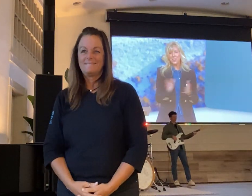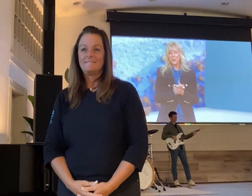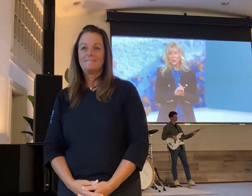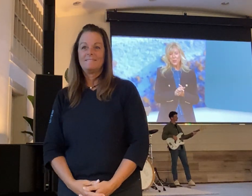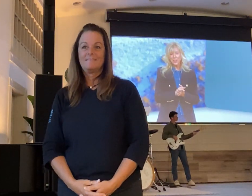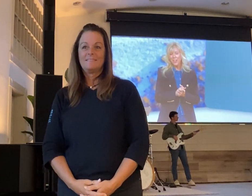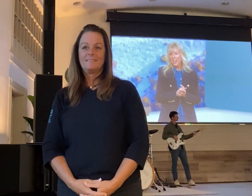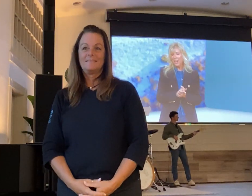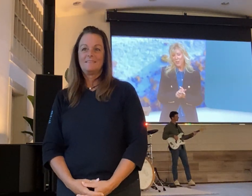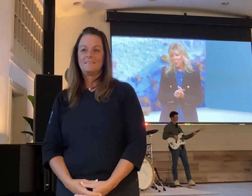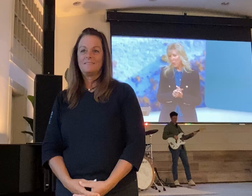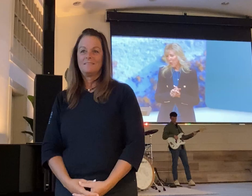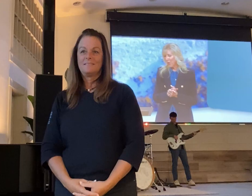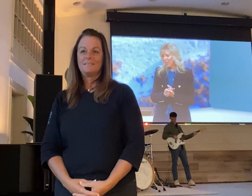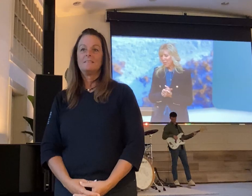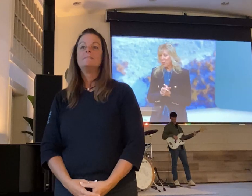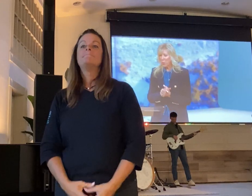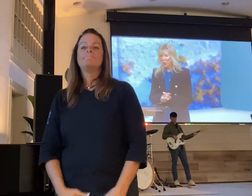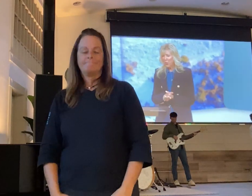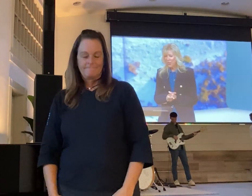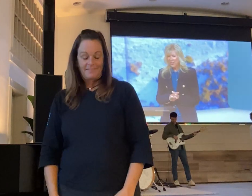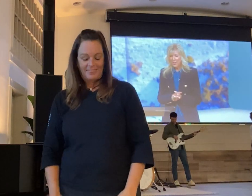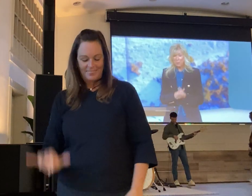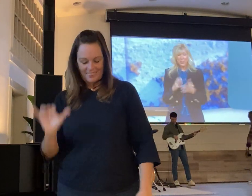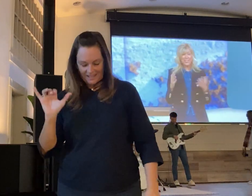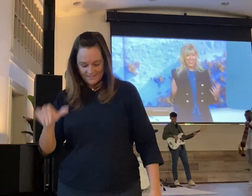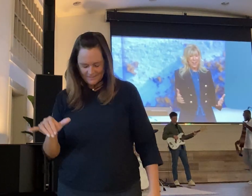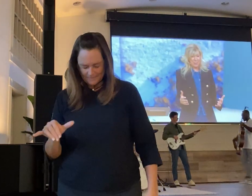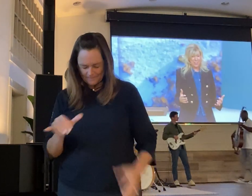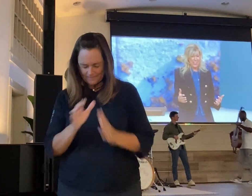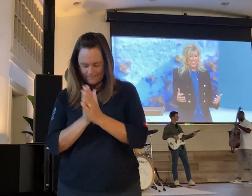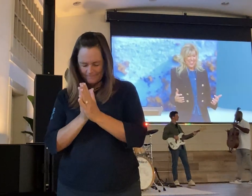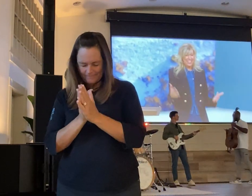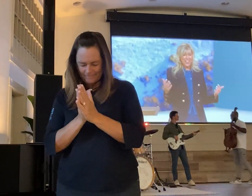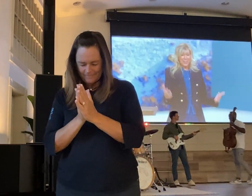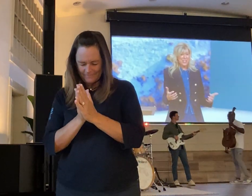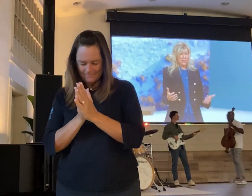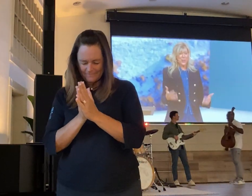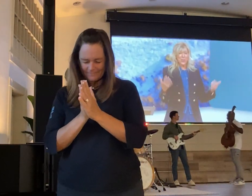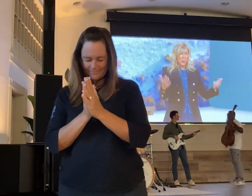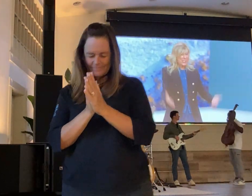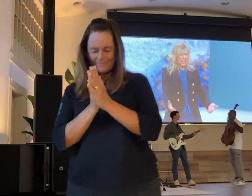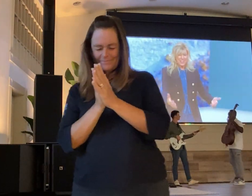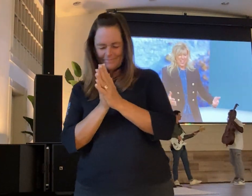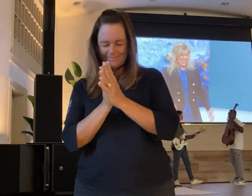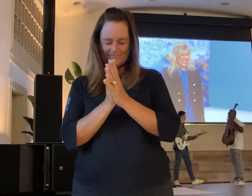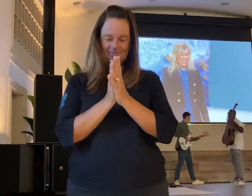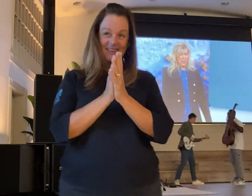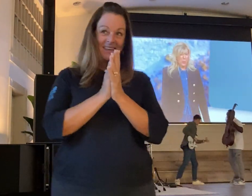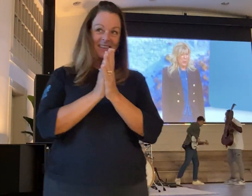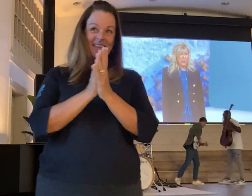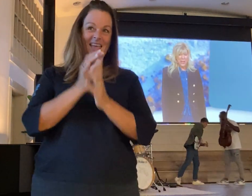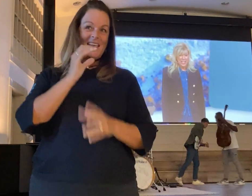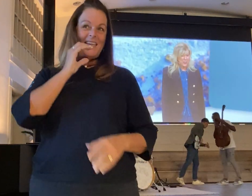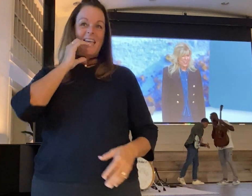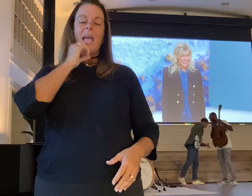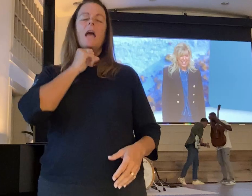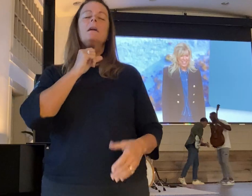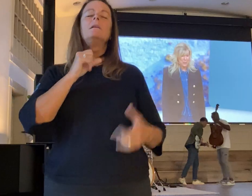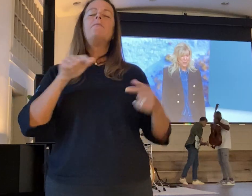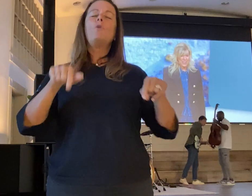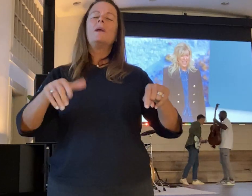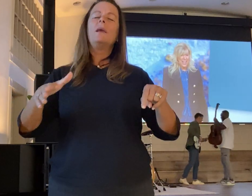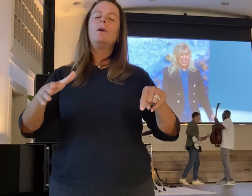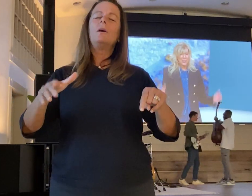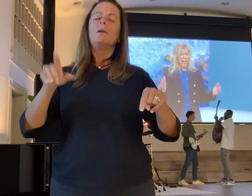God, I thank you for the truth of your word, that your word brings life and life to the full. Your word tells us that we were